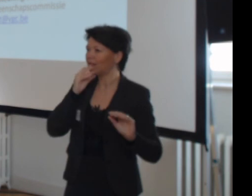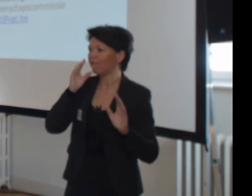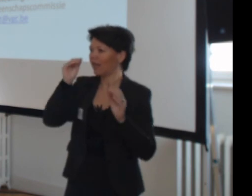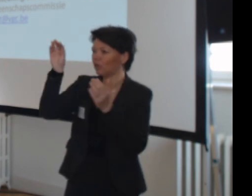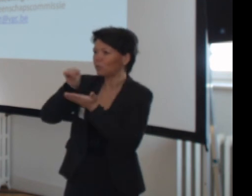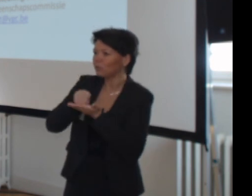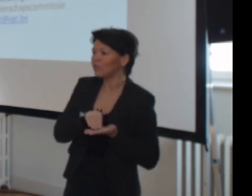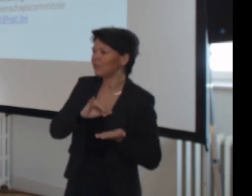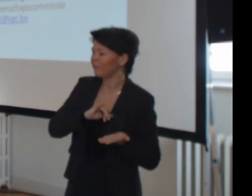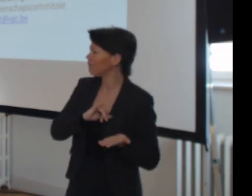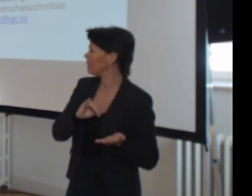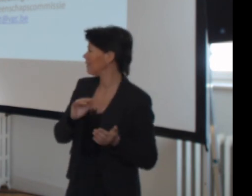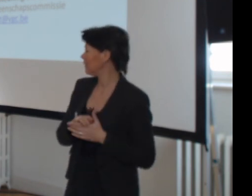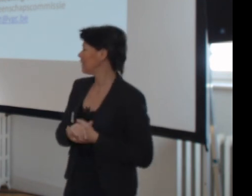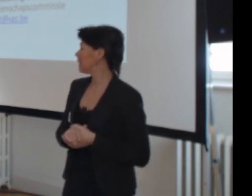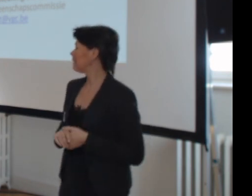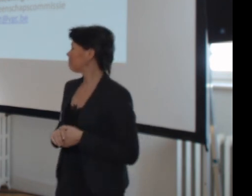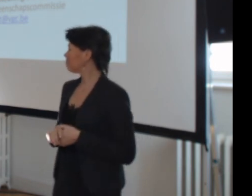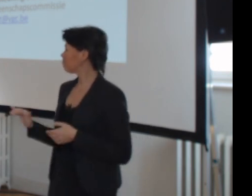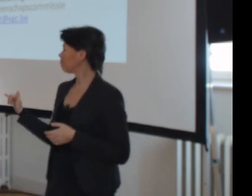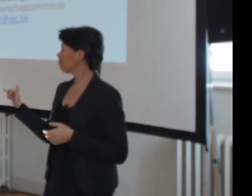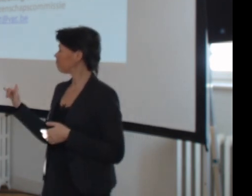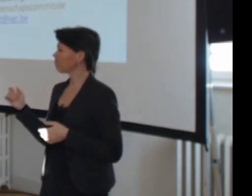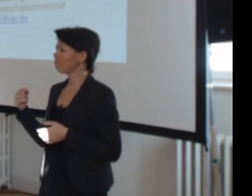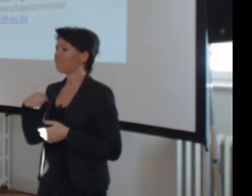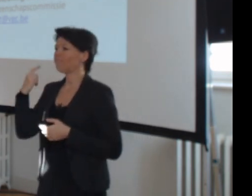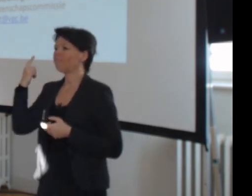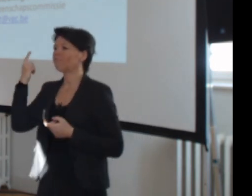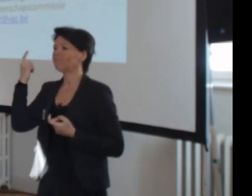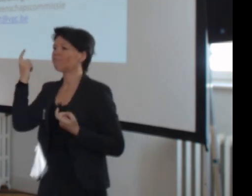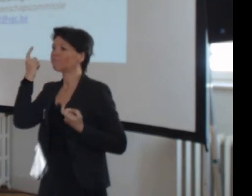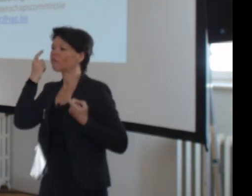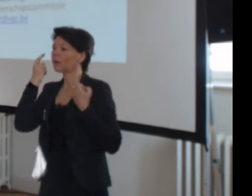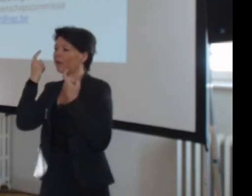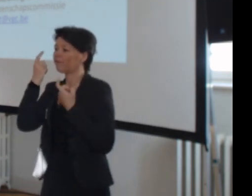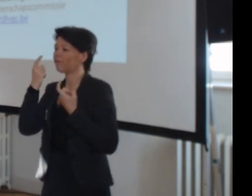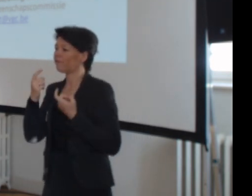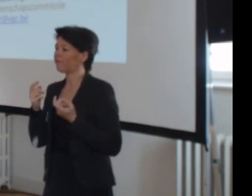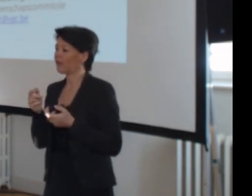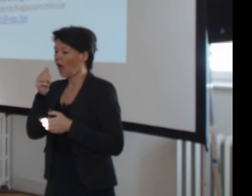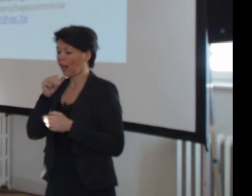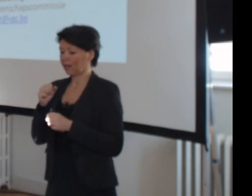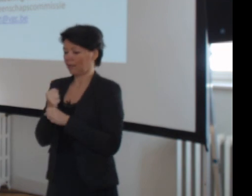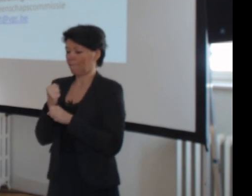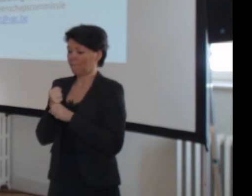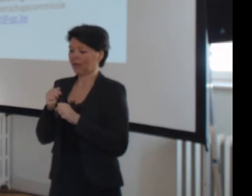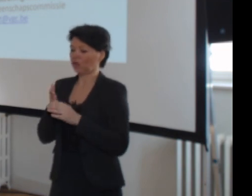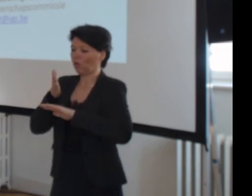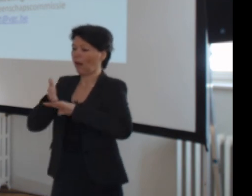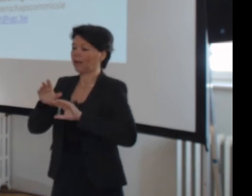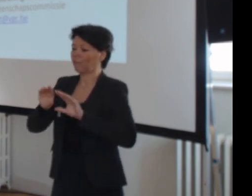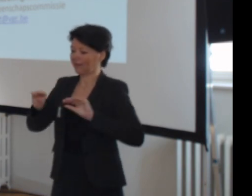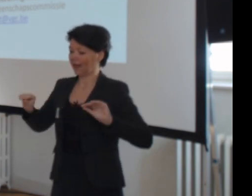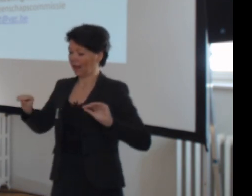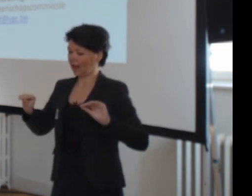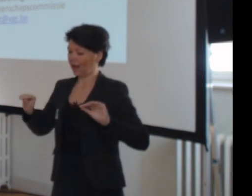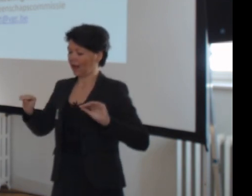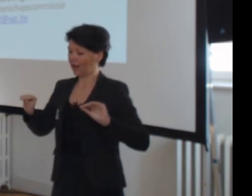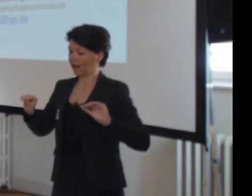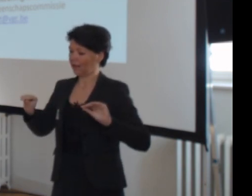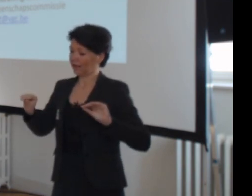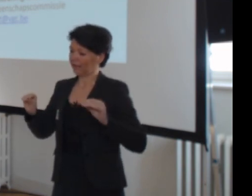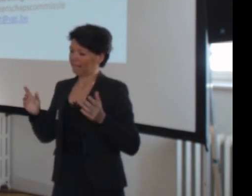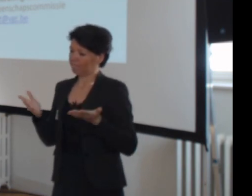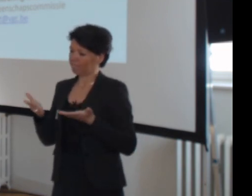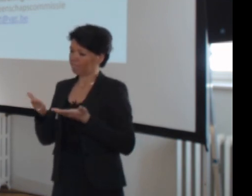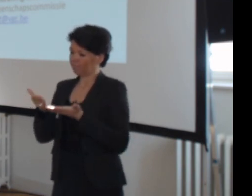What I'm always wondering about is that producing of accessible materials costs the community or